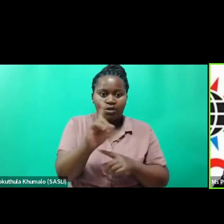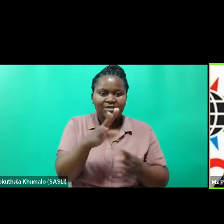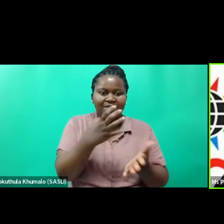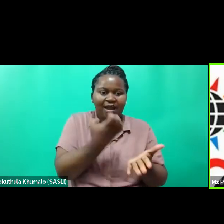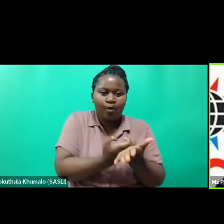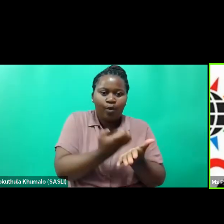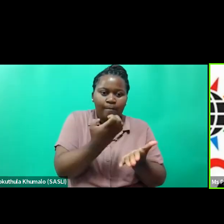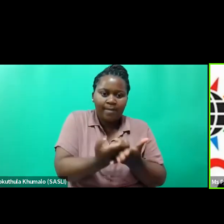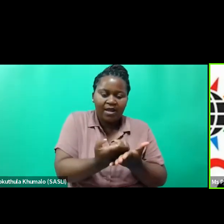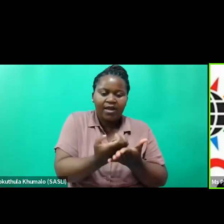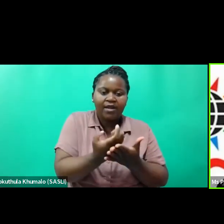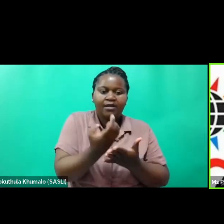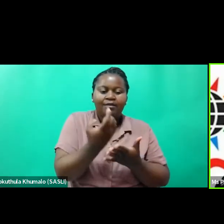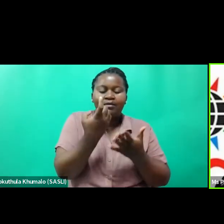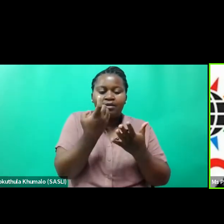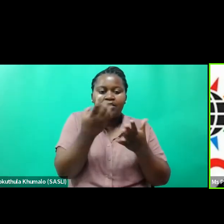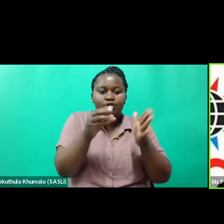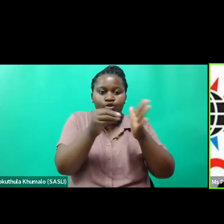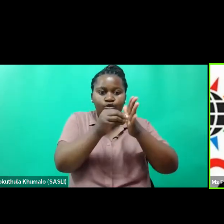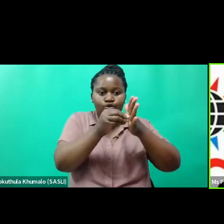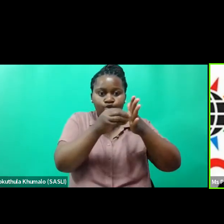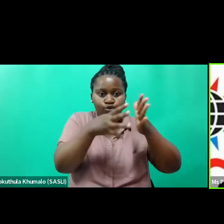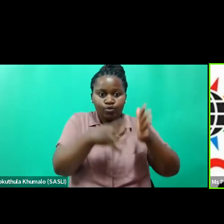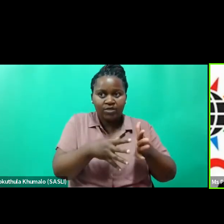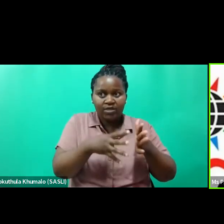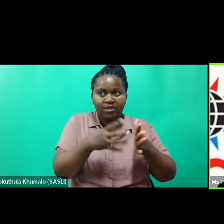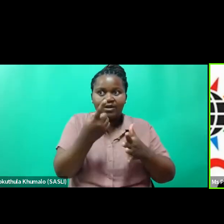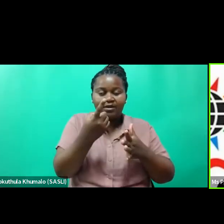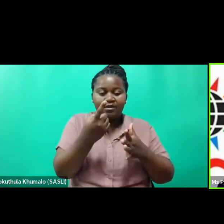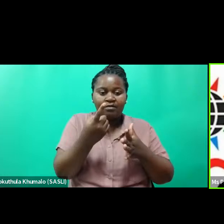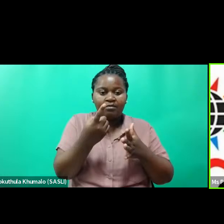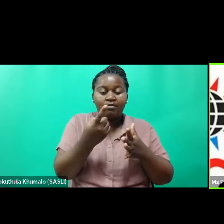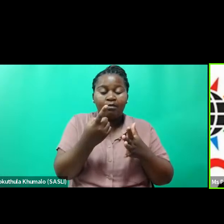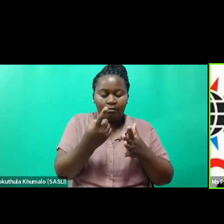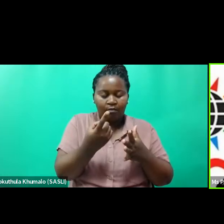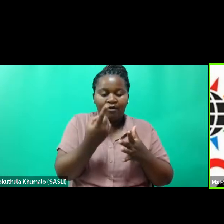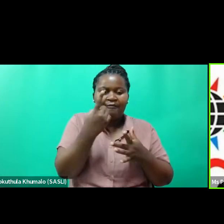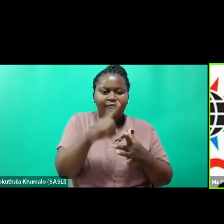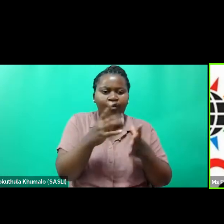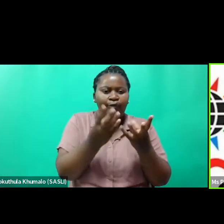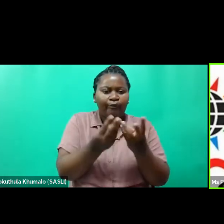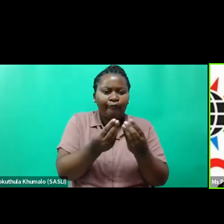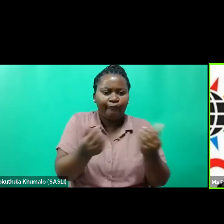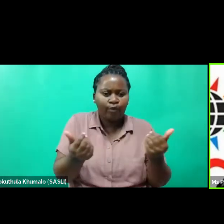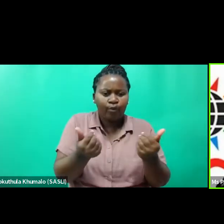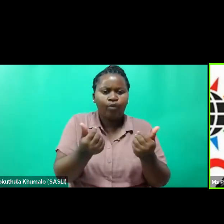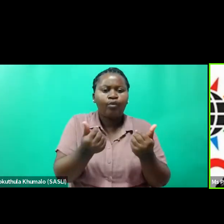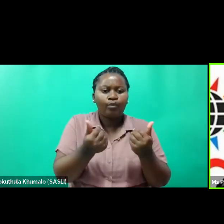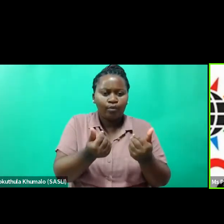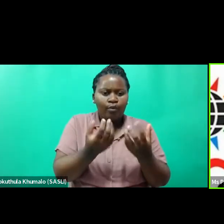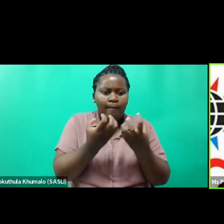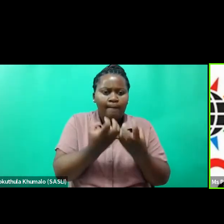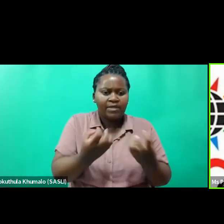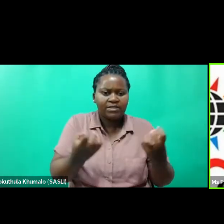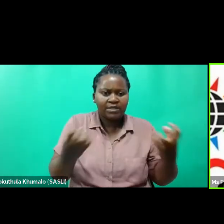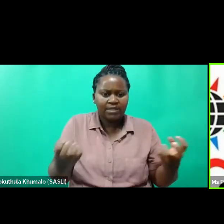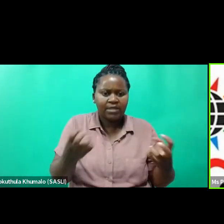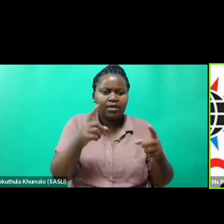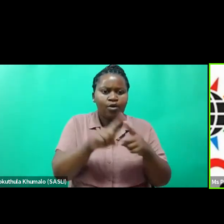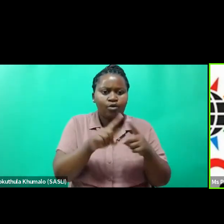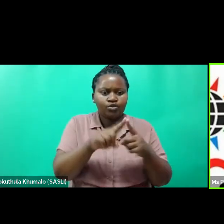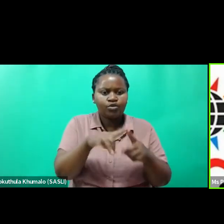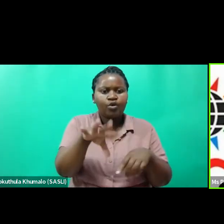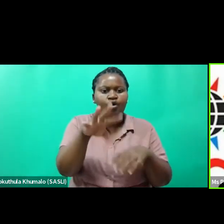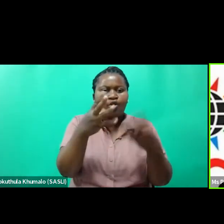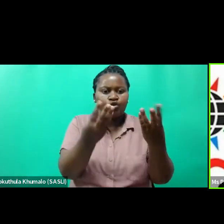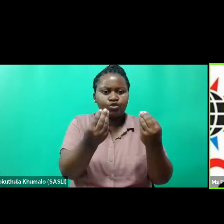with special needs. Like I said, there is the scarcity of equipment. There are no softwares for students